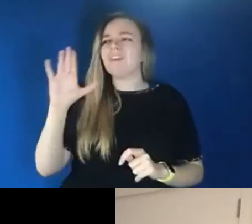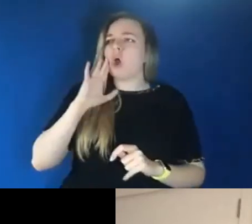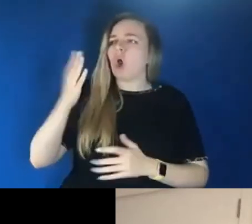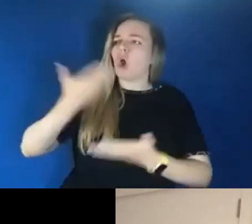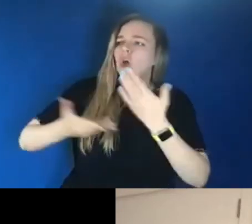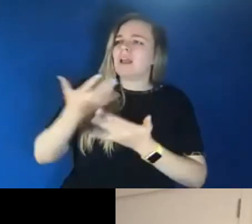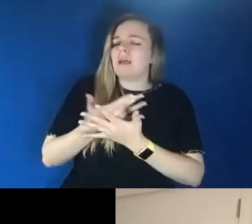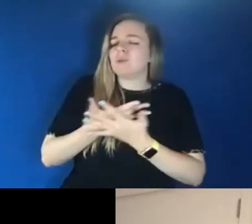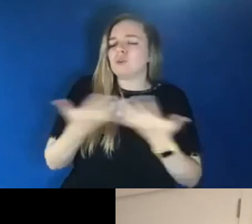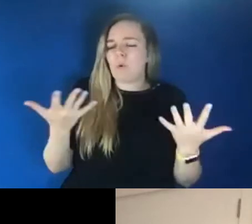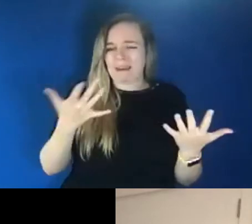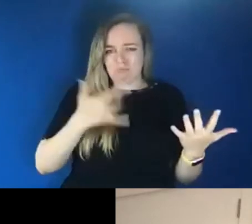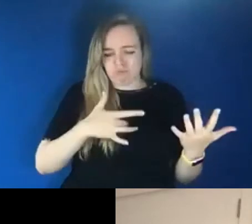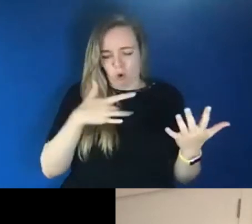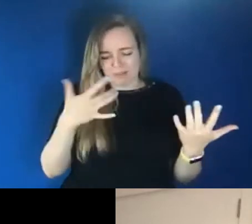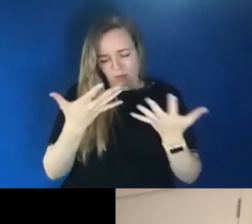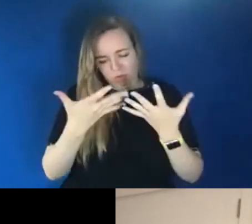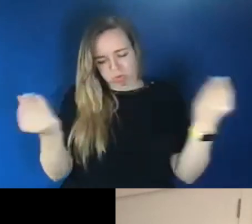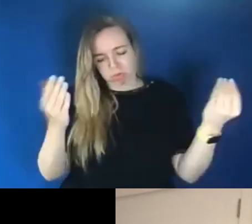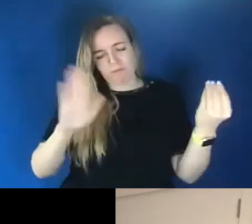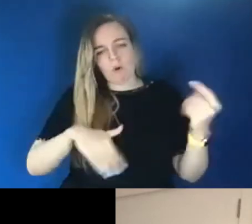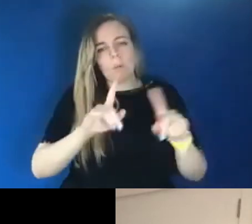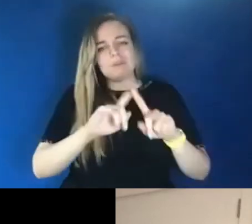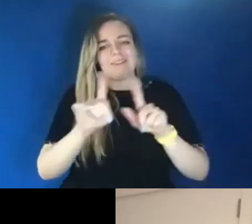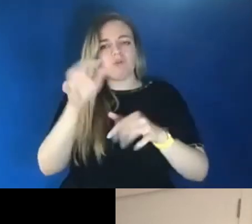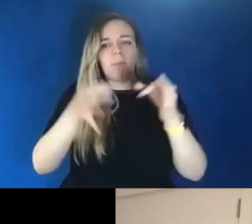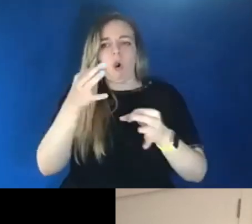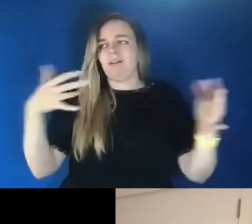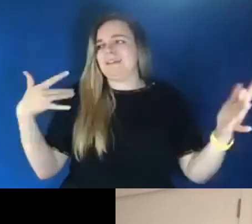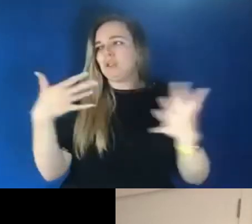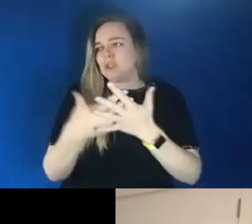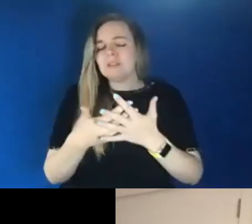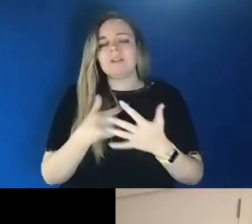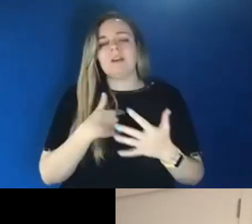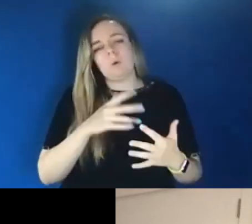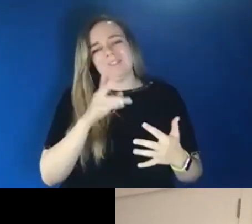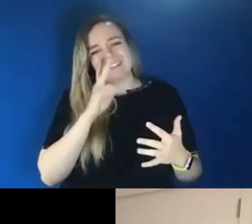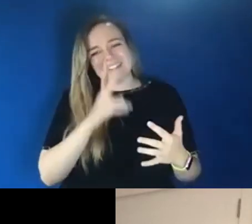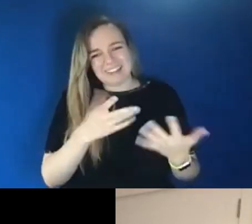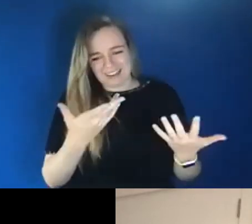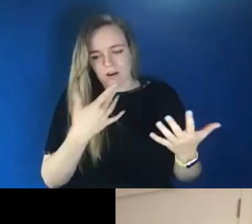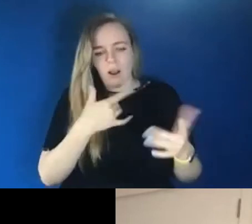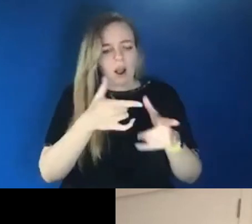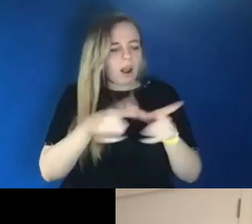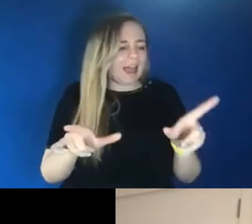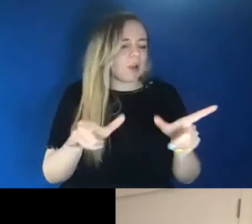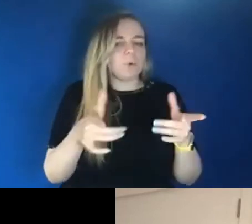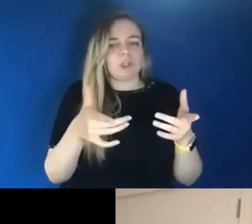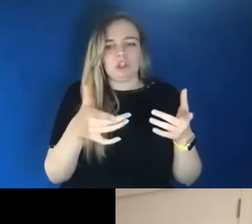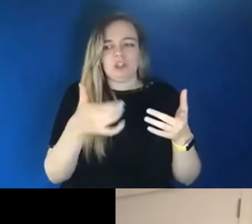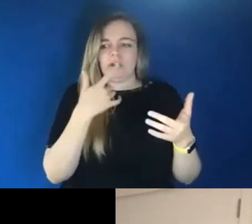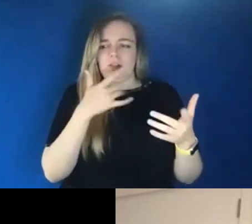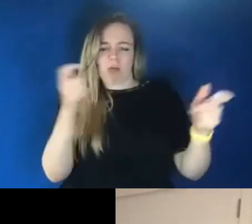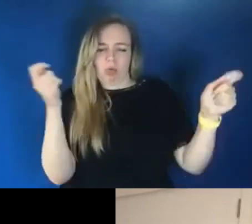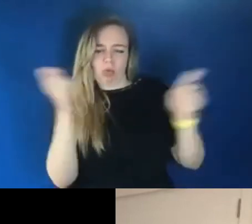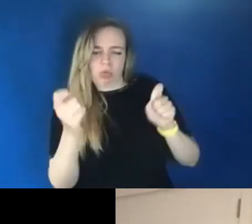empty promises from different politicians over the years. And we've seen the co-opting of our language to suit their own